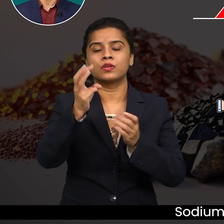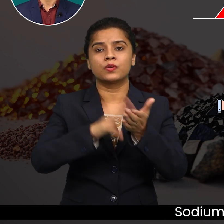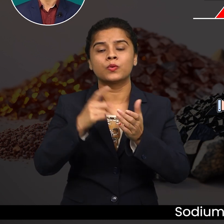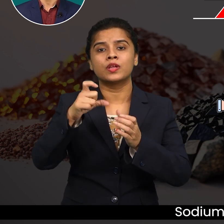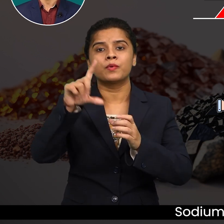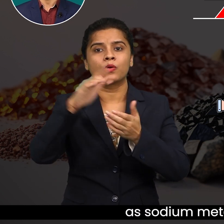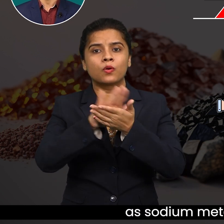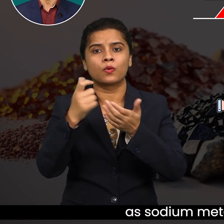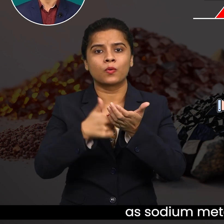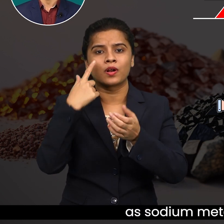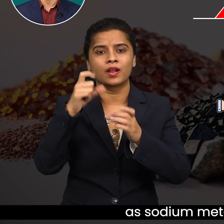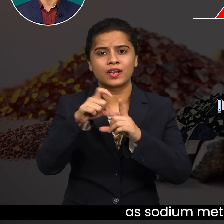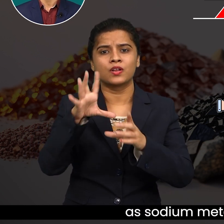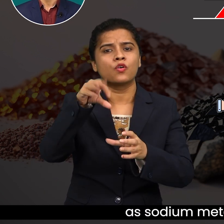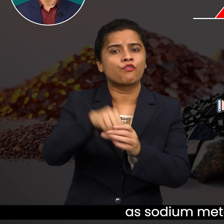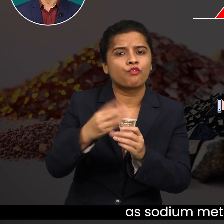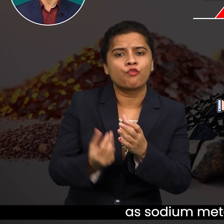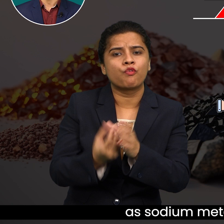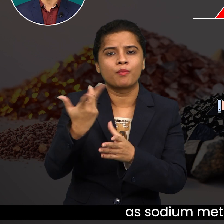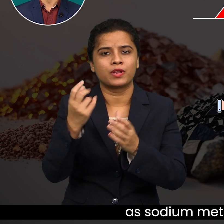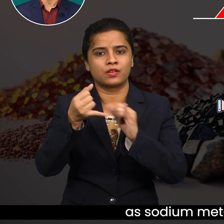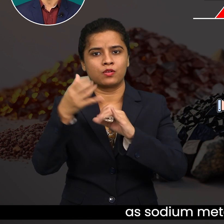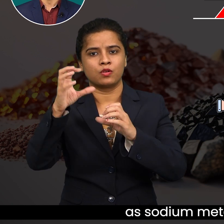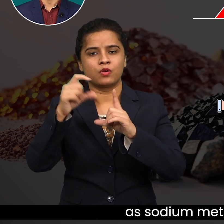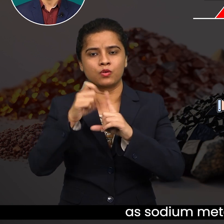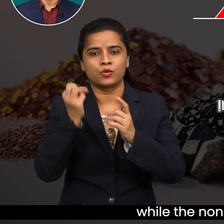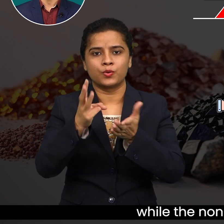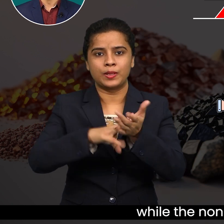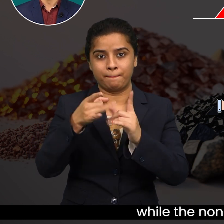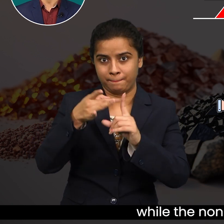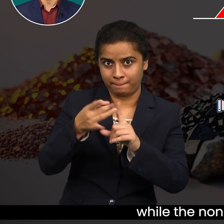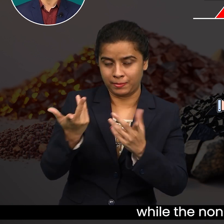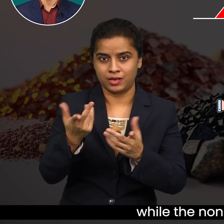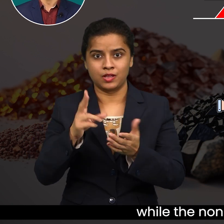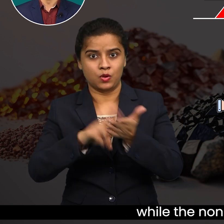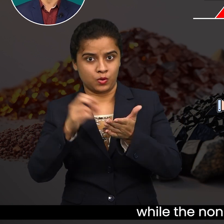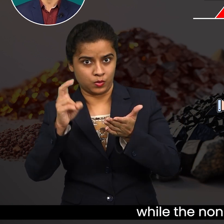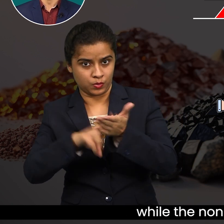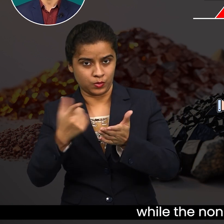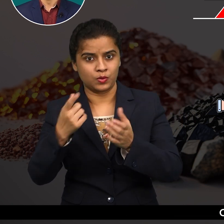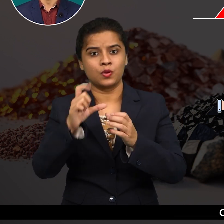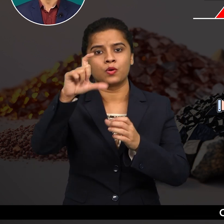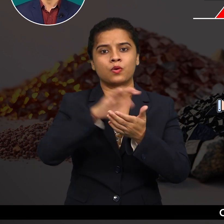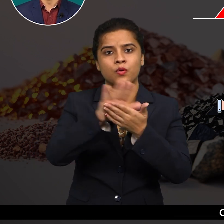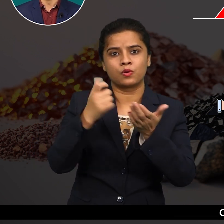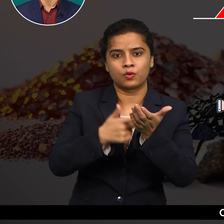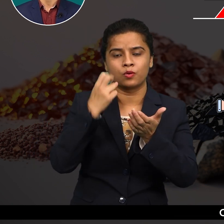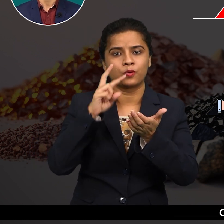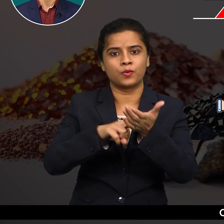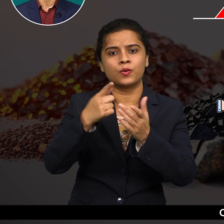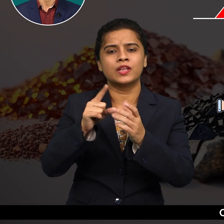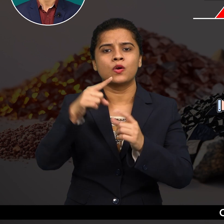Sodium chloride is formed as sodium metal gives away 1 electron, while the non-metal chlorine takes up 1